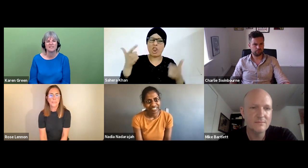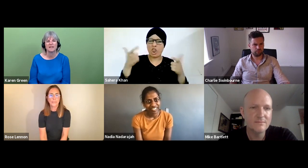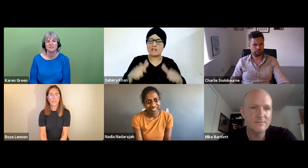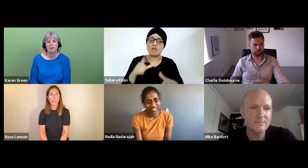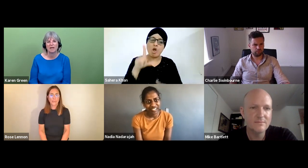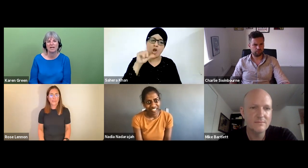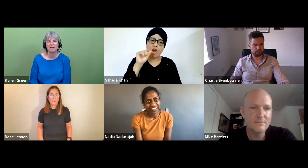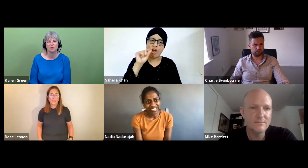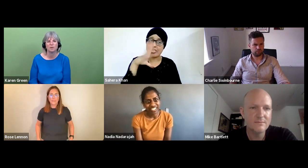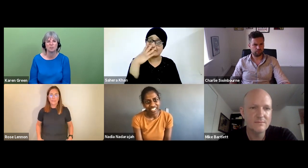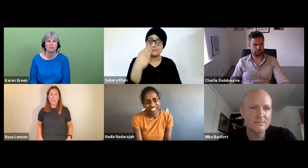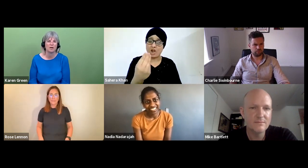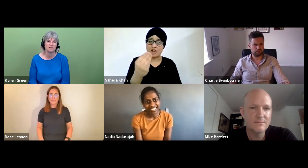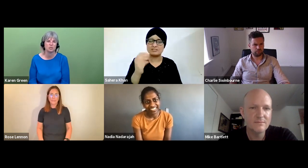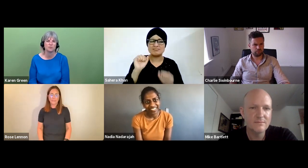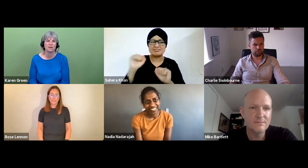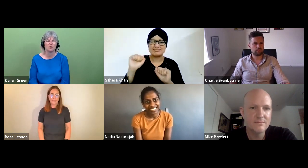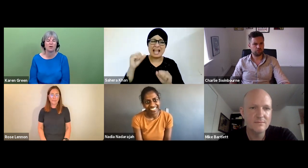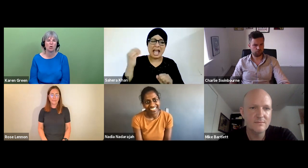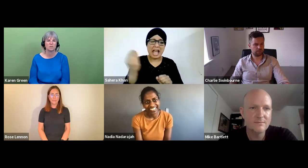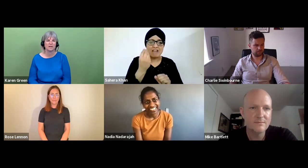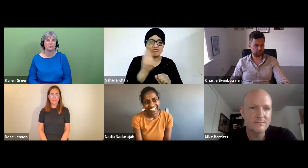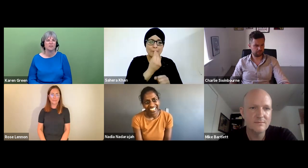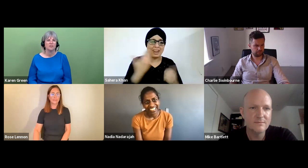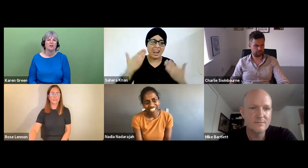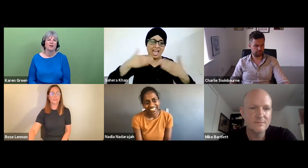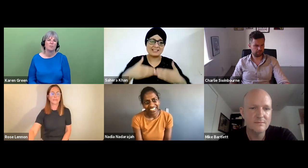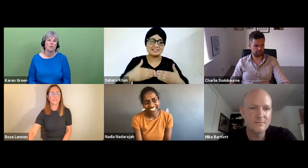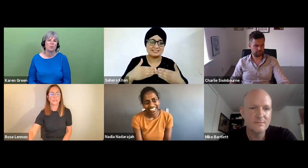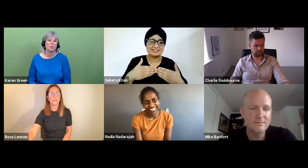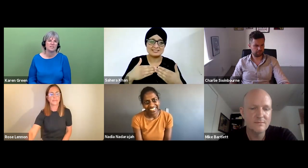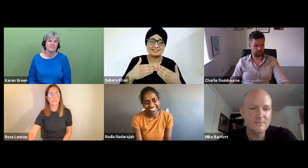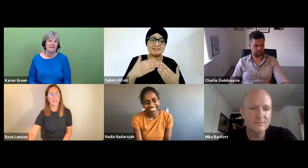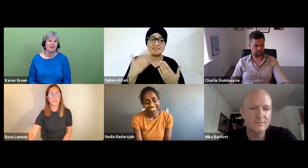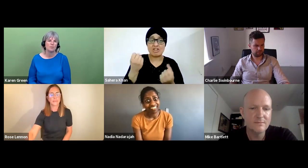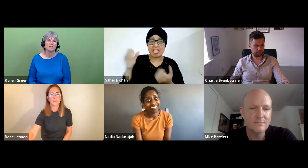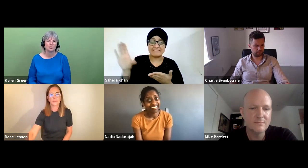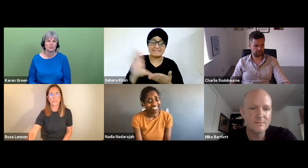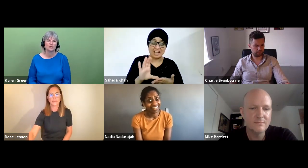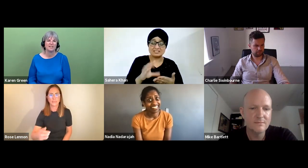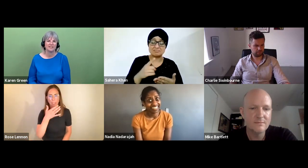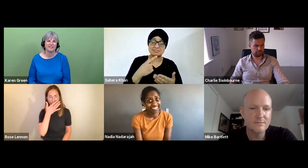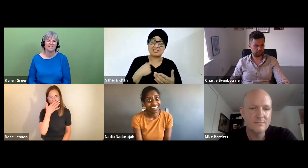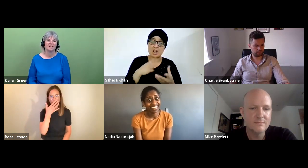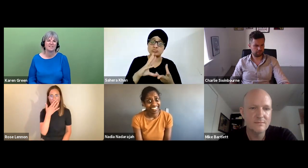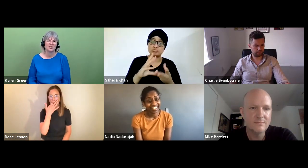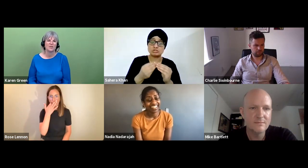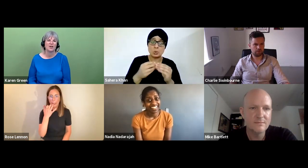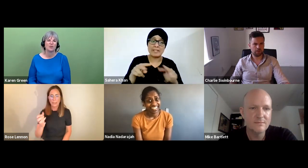second play, which I did during lockdown. It's an Arabic story. So I got